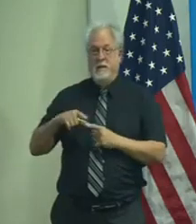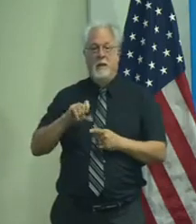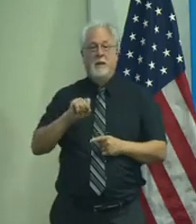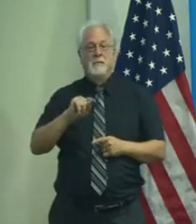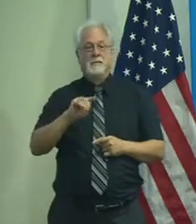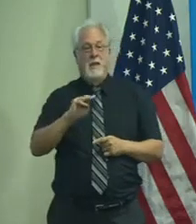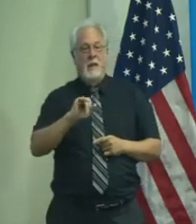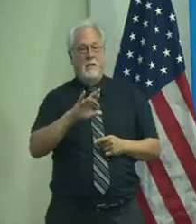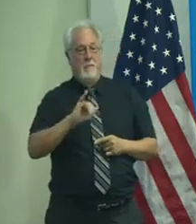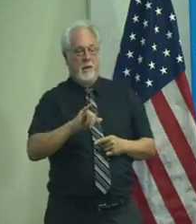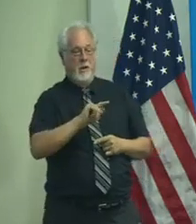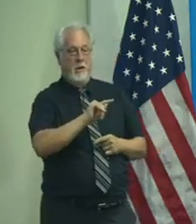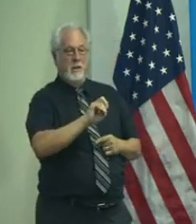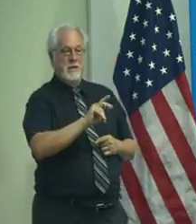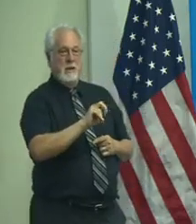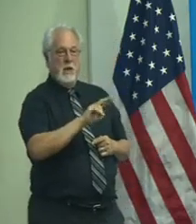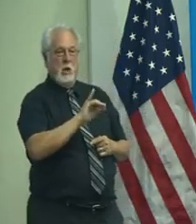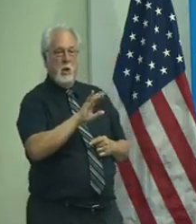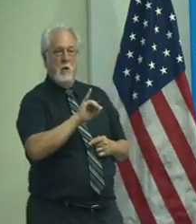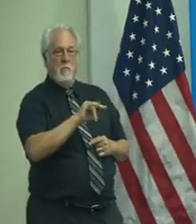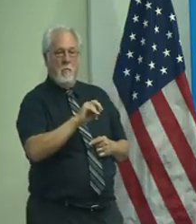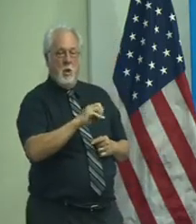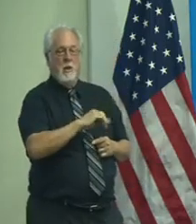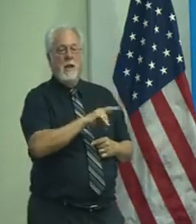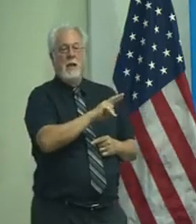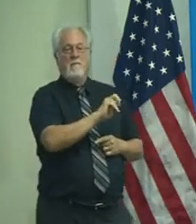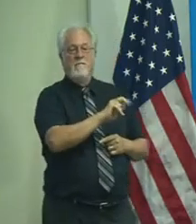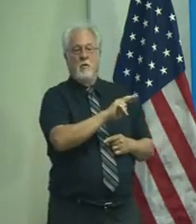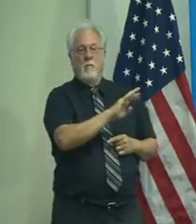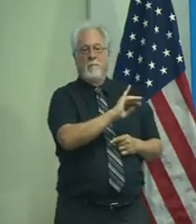Mary, Terrebonne, and Vermilion parishes.